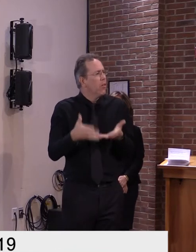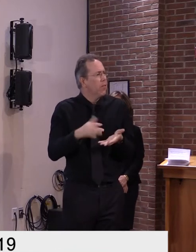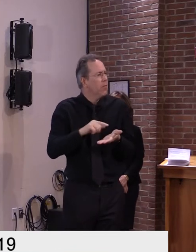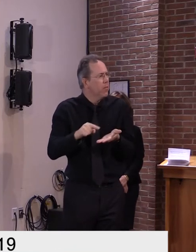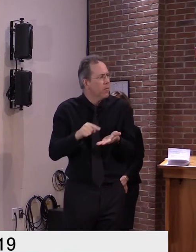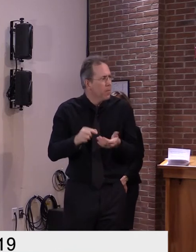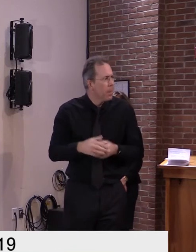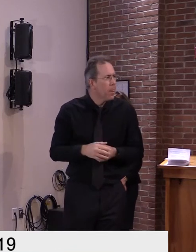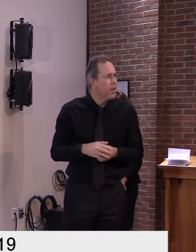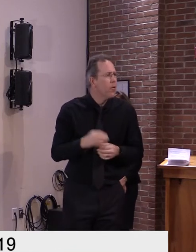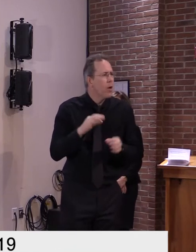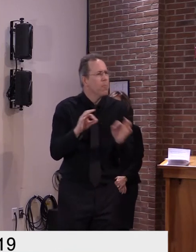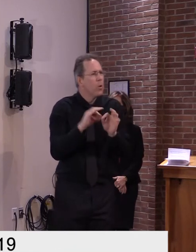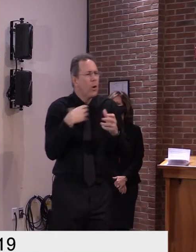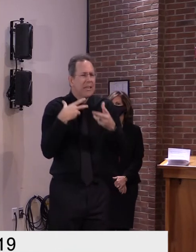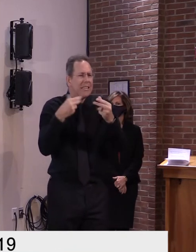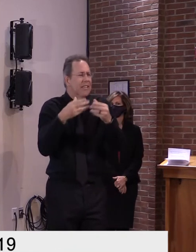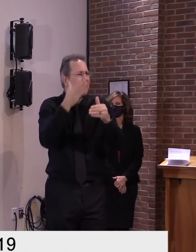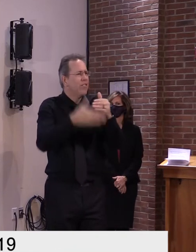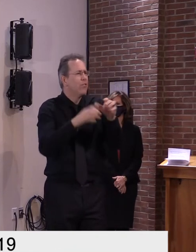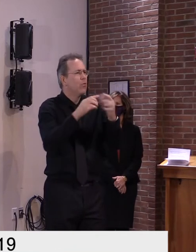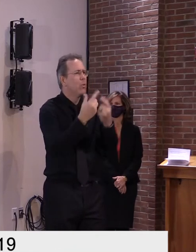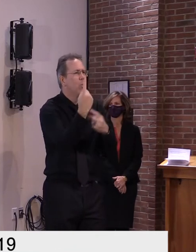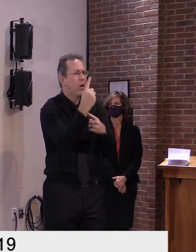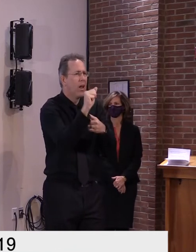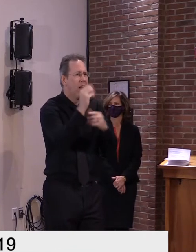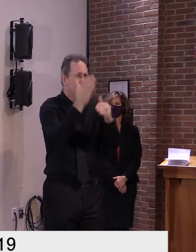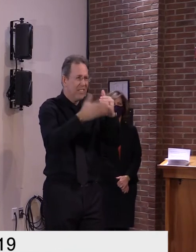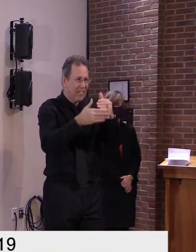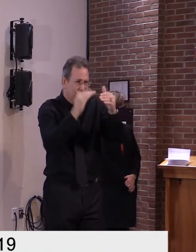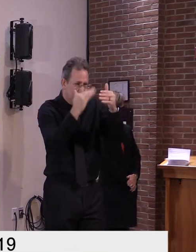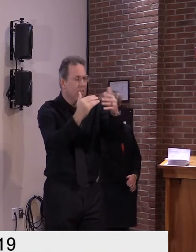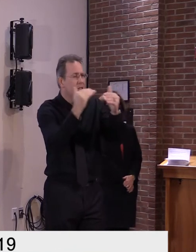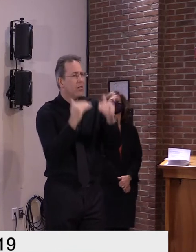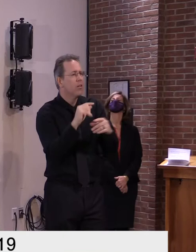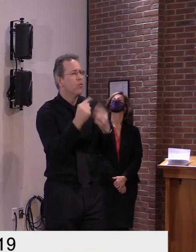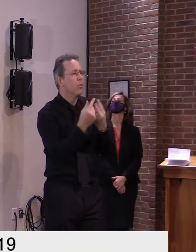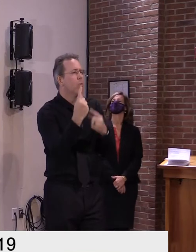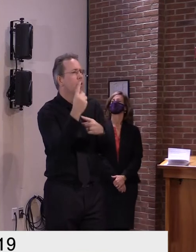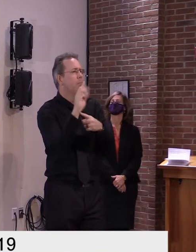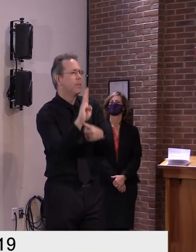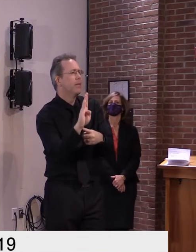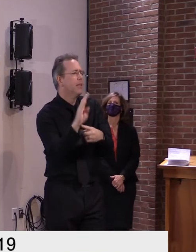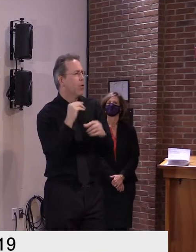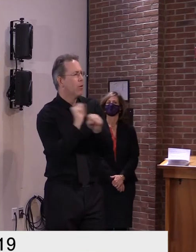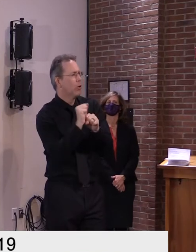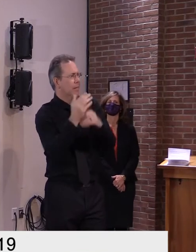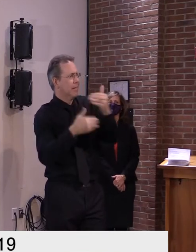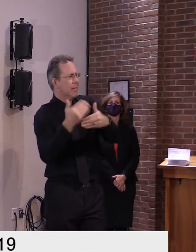bit faster than we anticipated. It won't really create an ethical